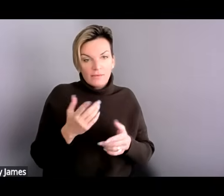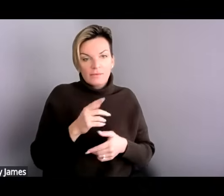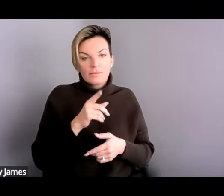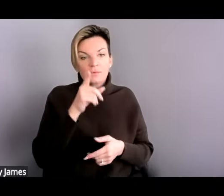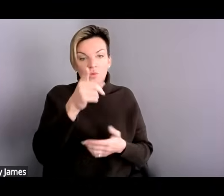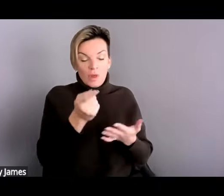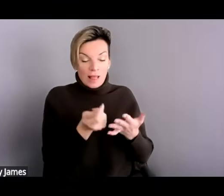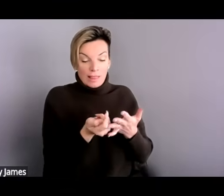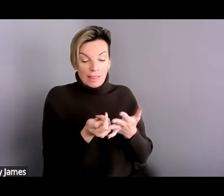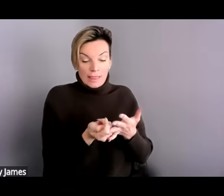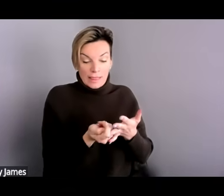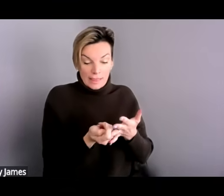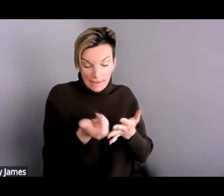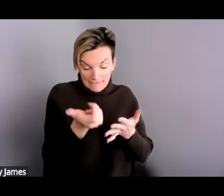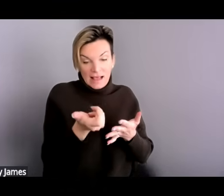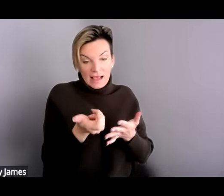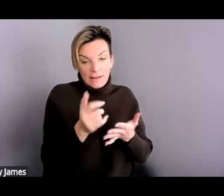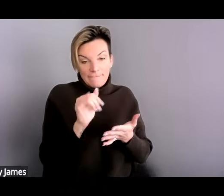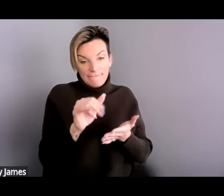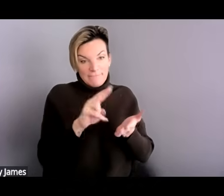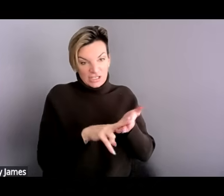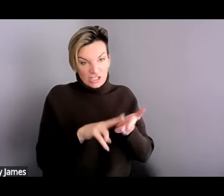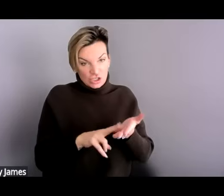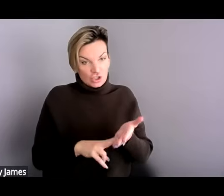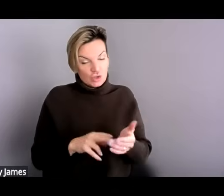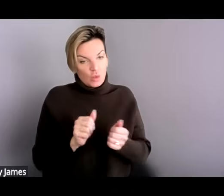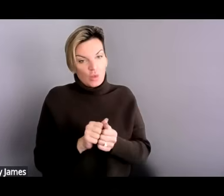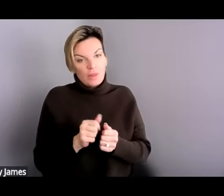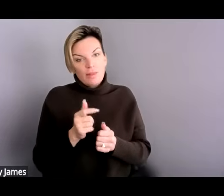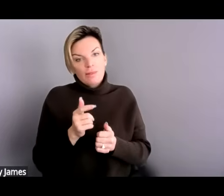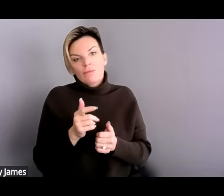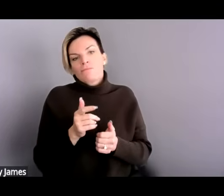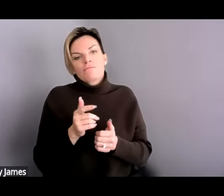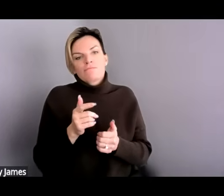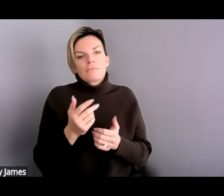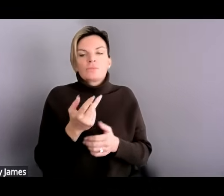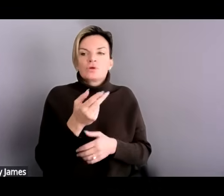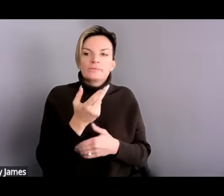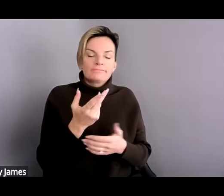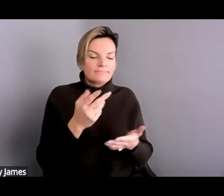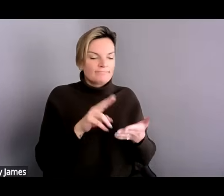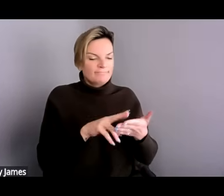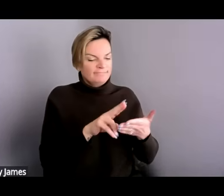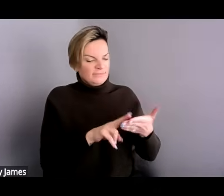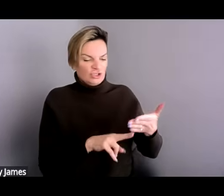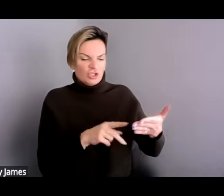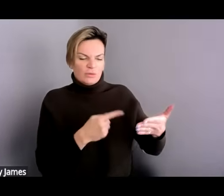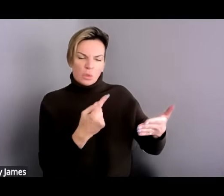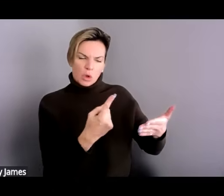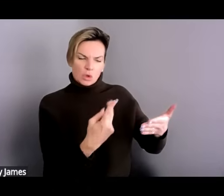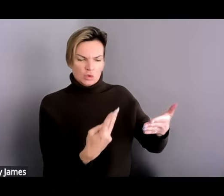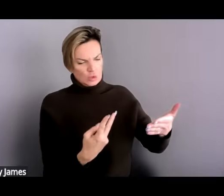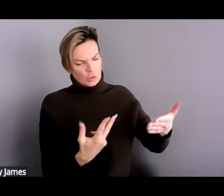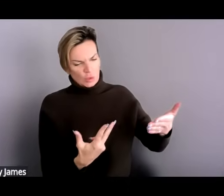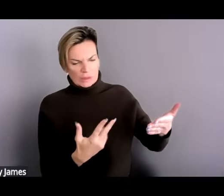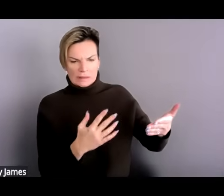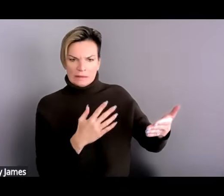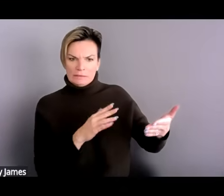a petition with people's signatures on it, with 2 voters or 10 voters or 5